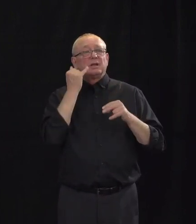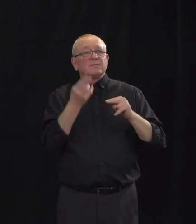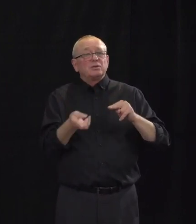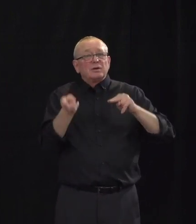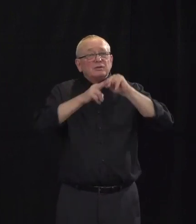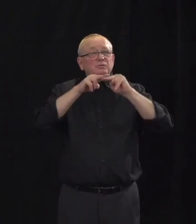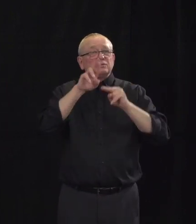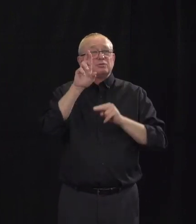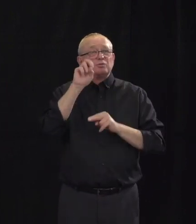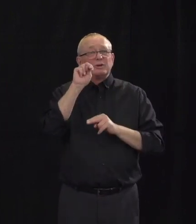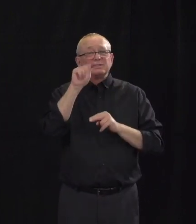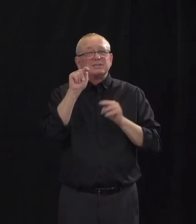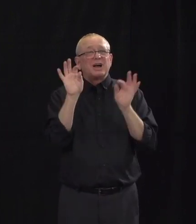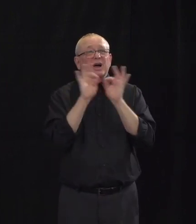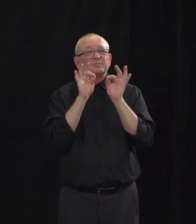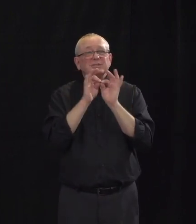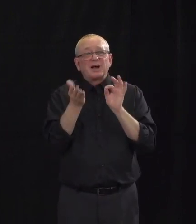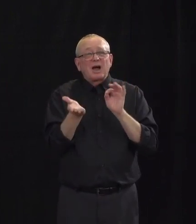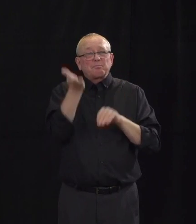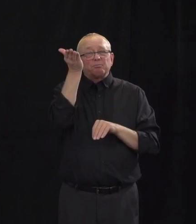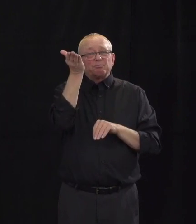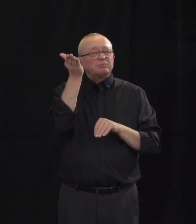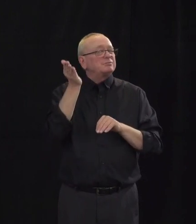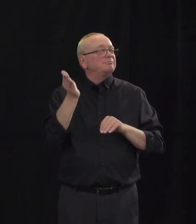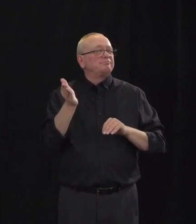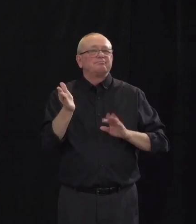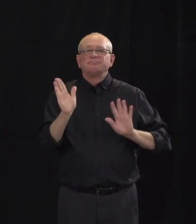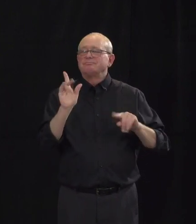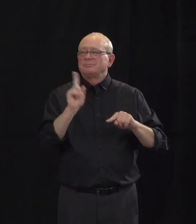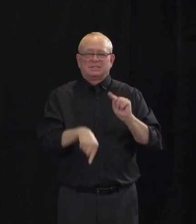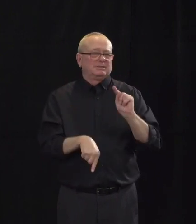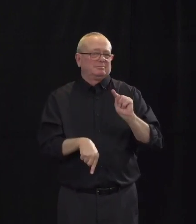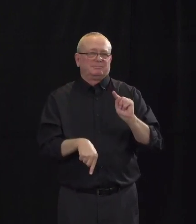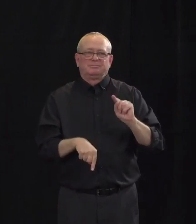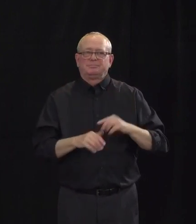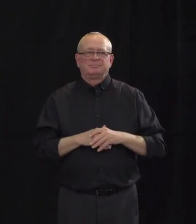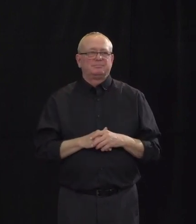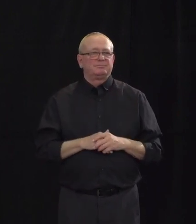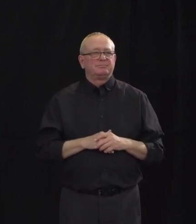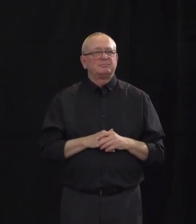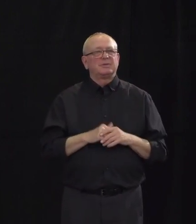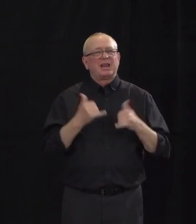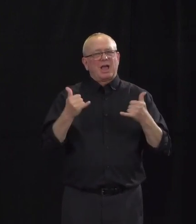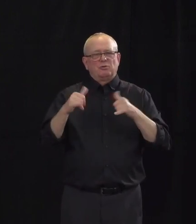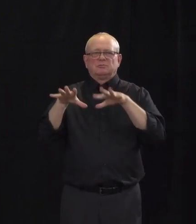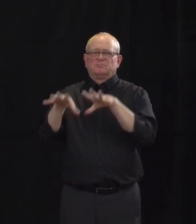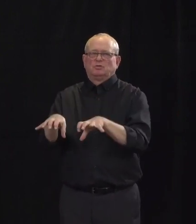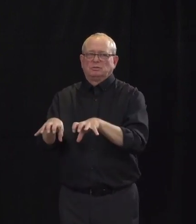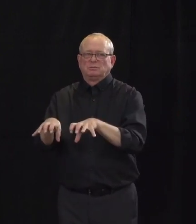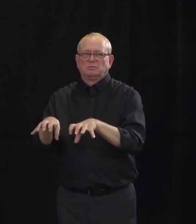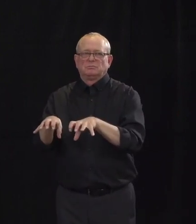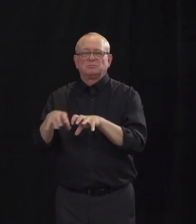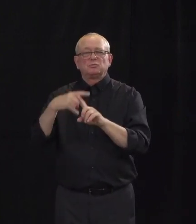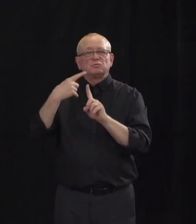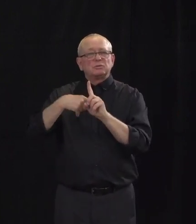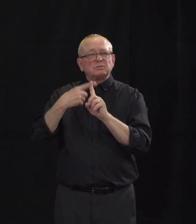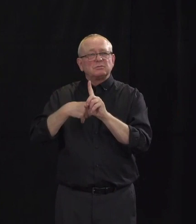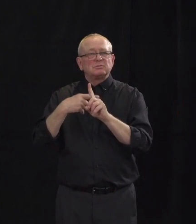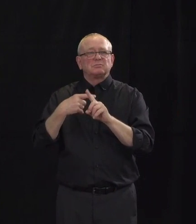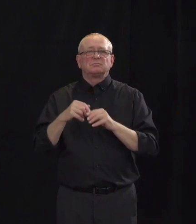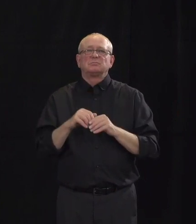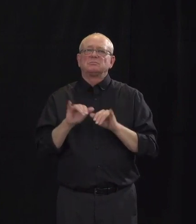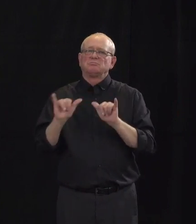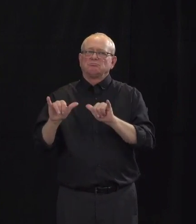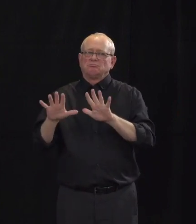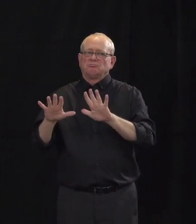repeat, we are putting a freeze on the rent levels as they are effective